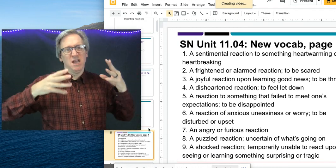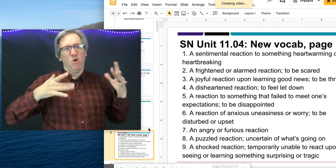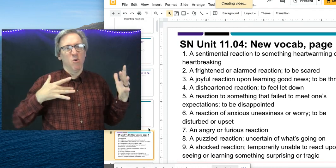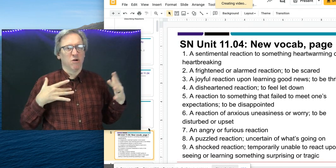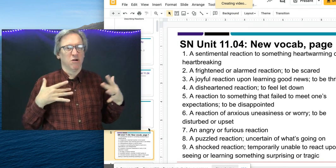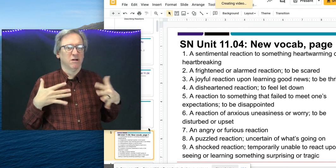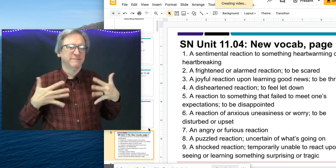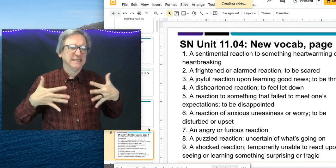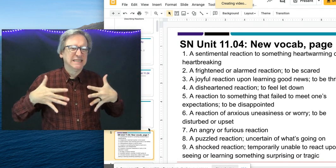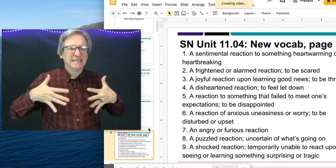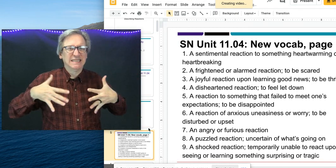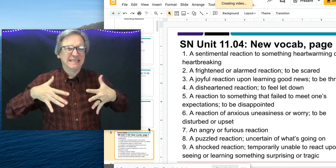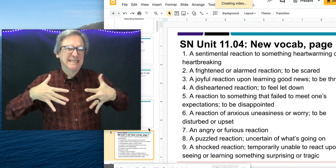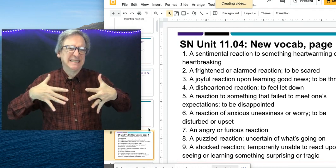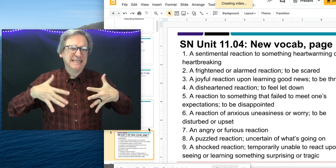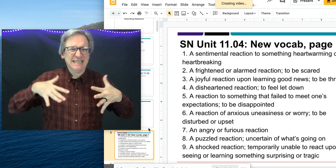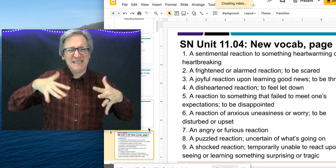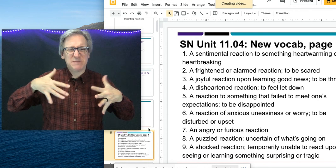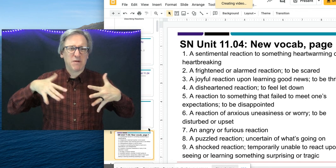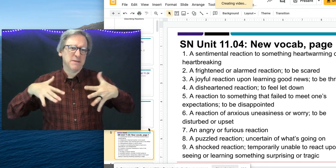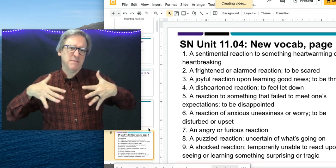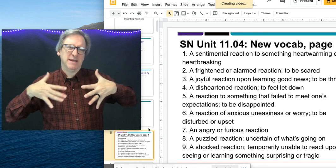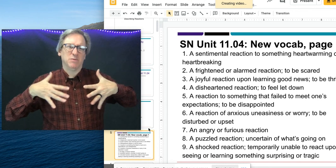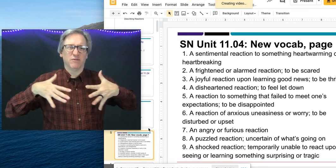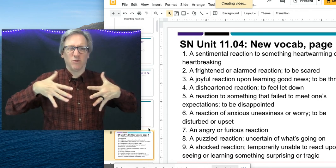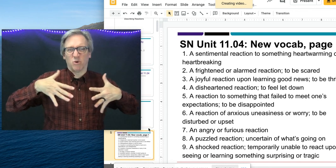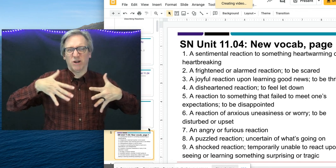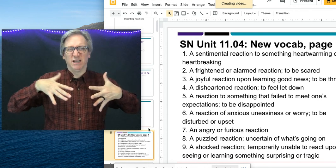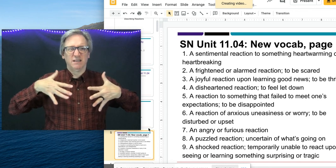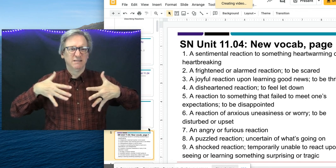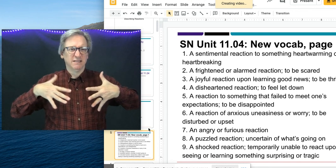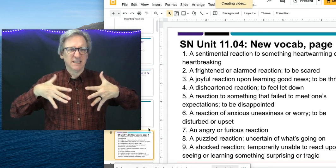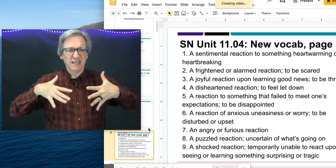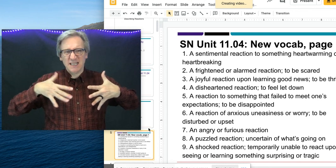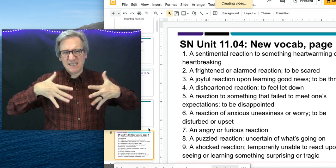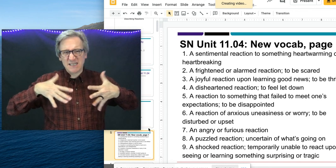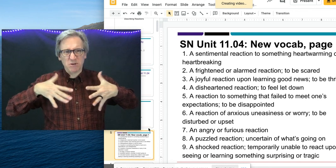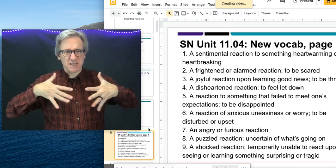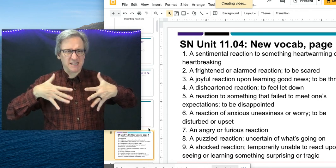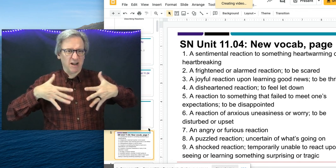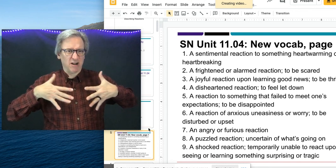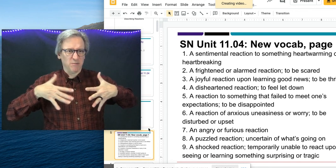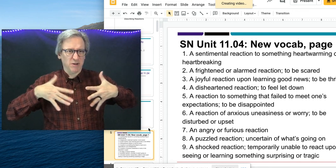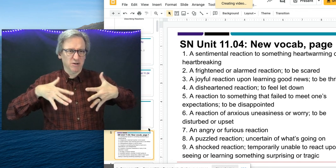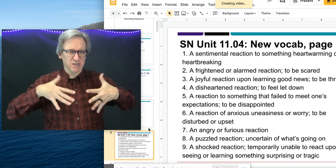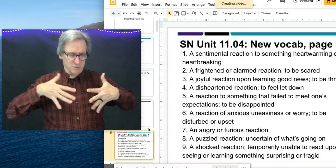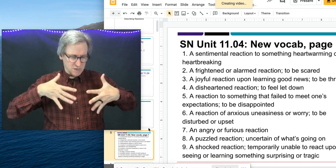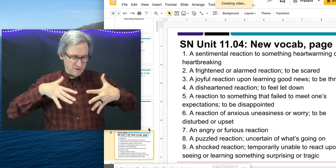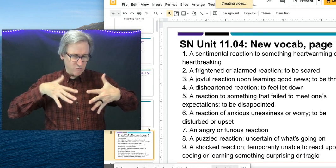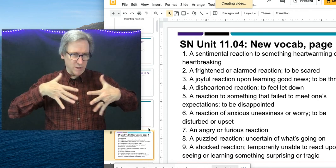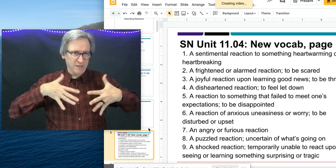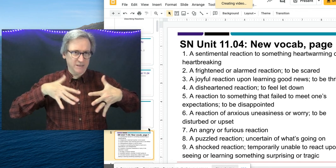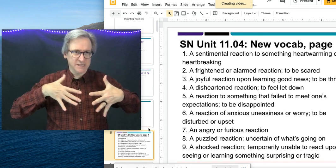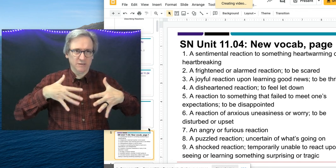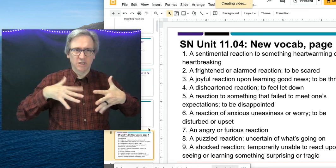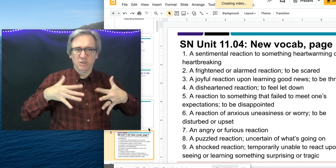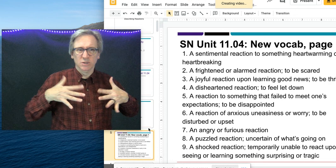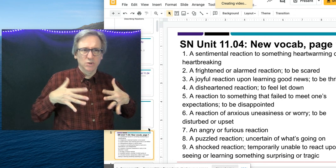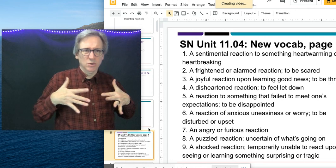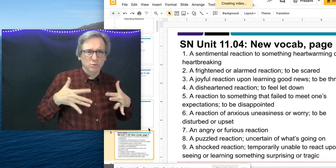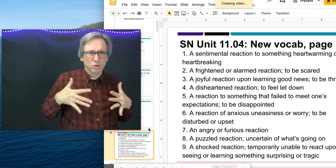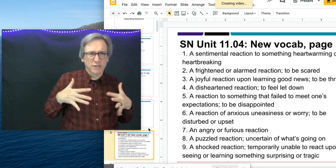worried, or this is probably the best one for worried. Similar to scared, but you're just kind of wiggling this